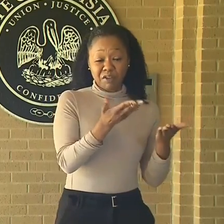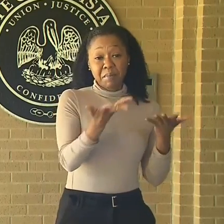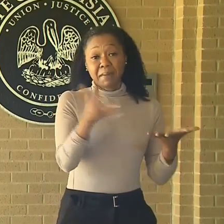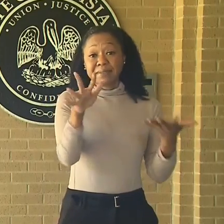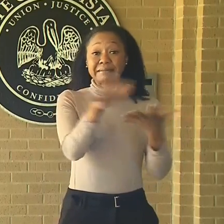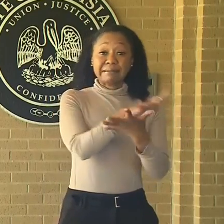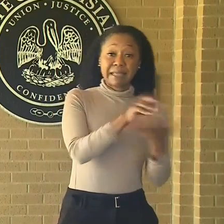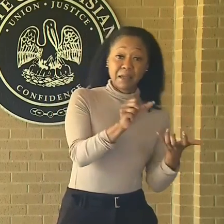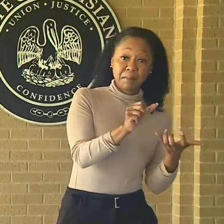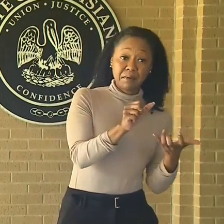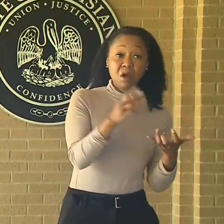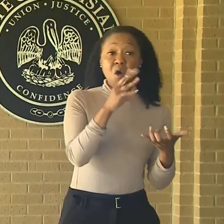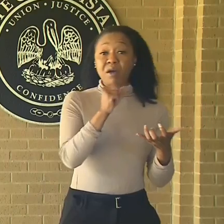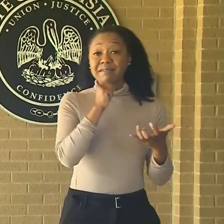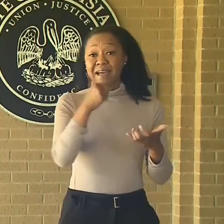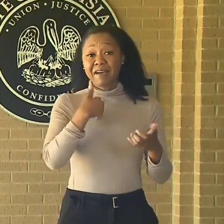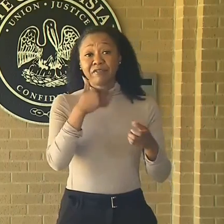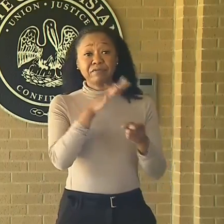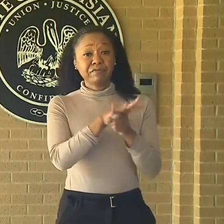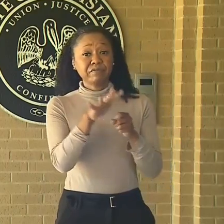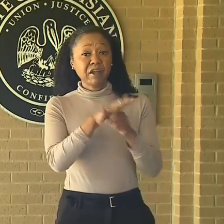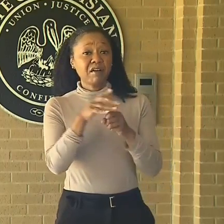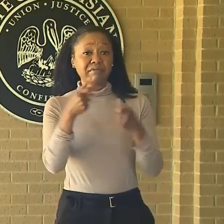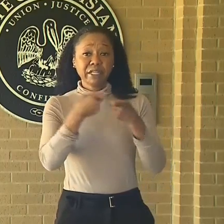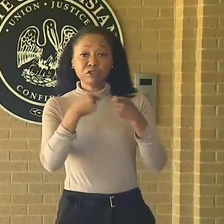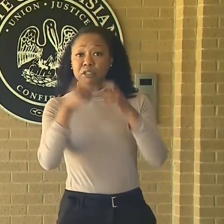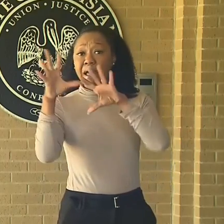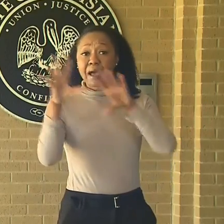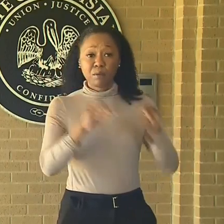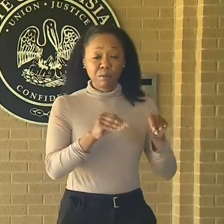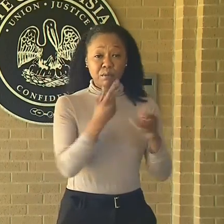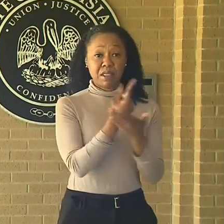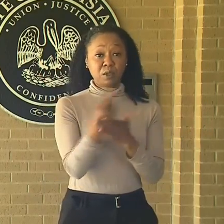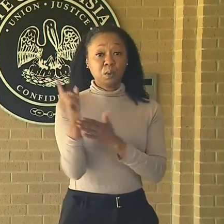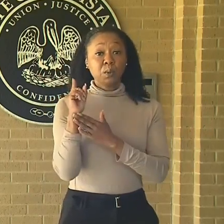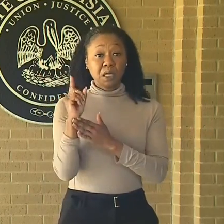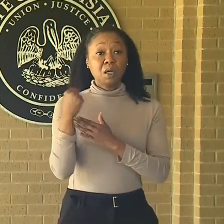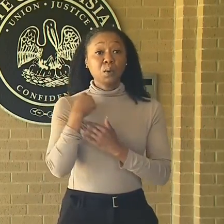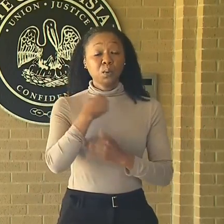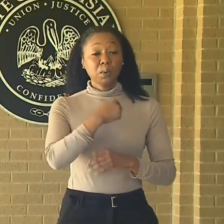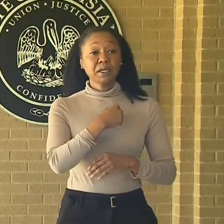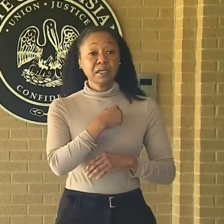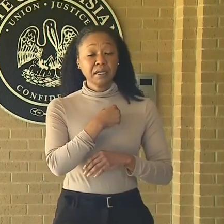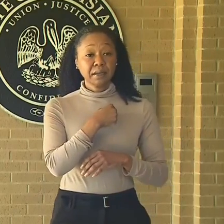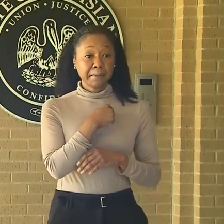or because of the lack of electricity. Last week, we actually stood that